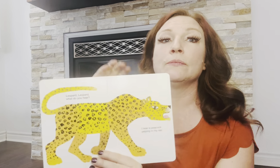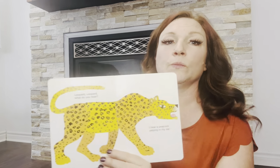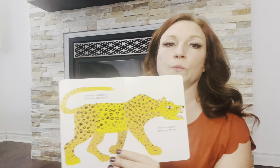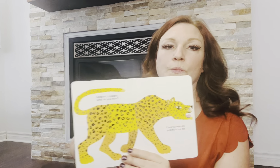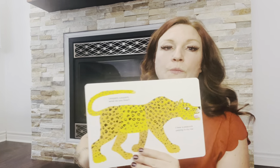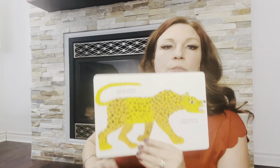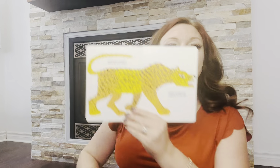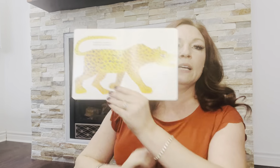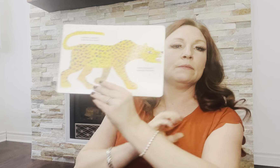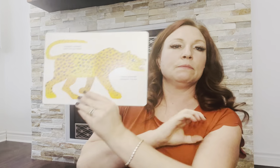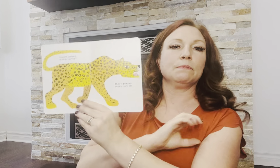Yeah.